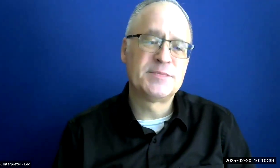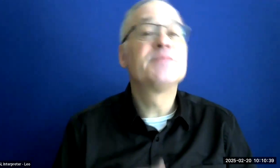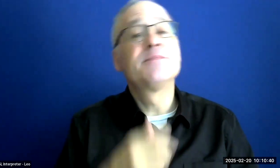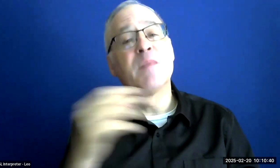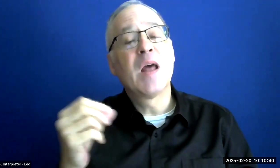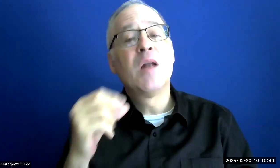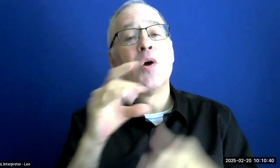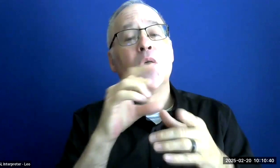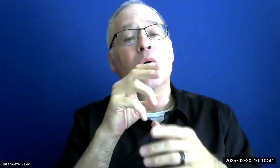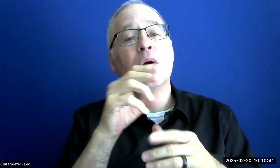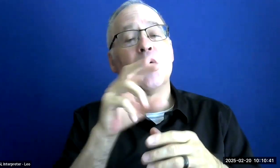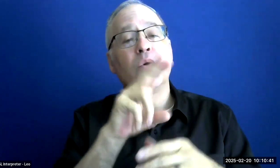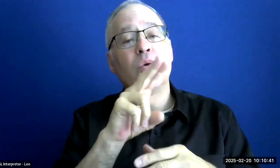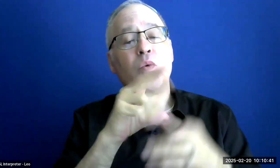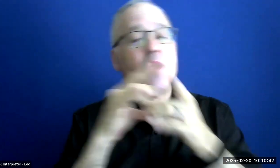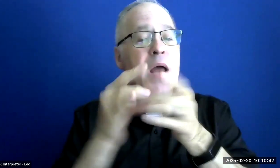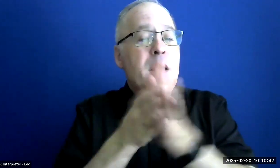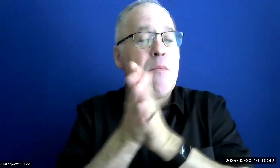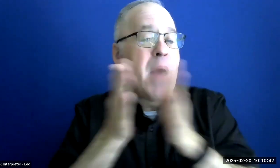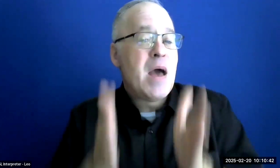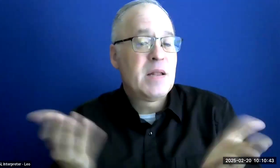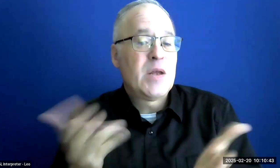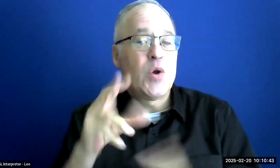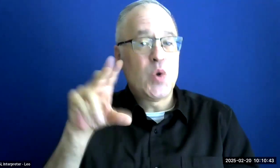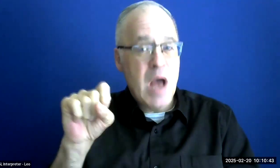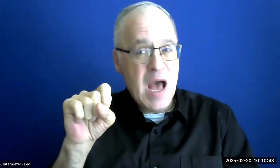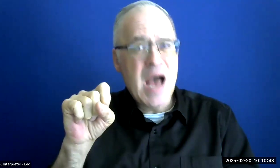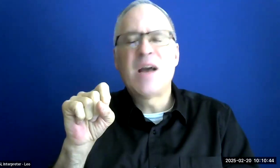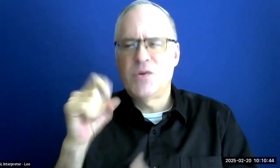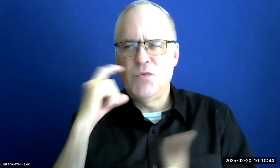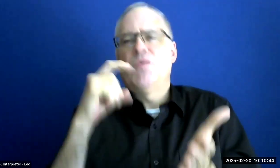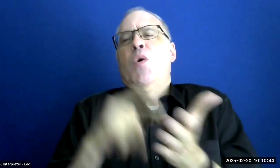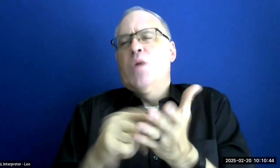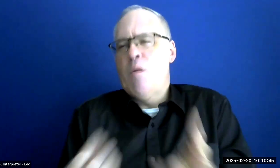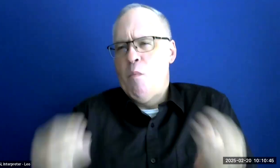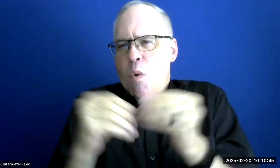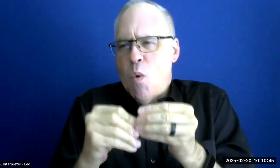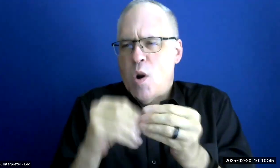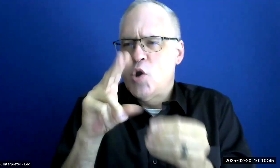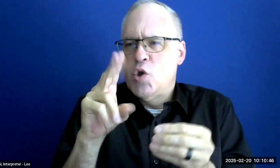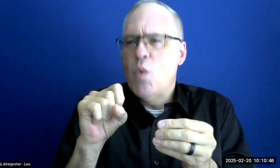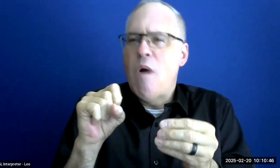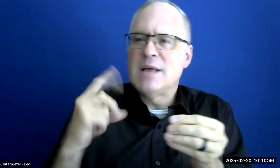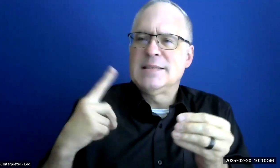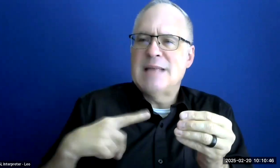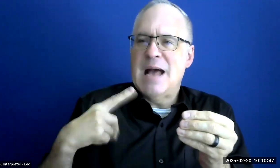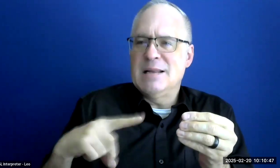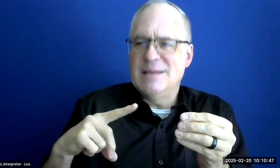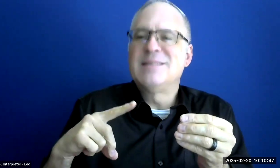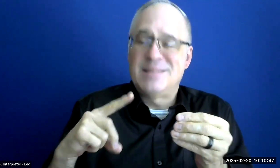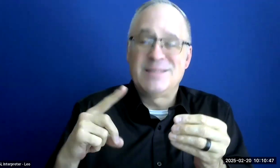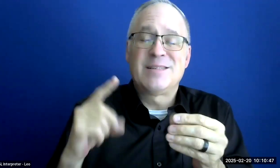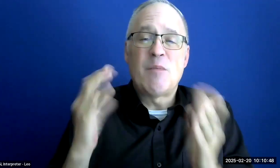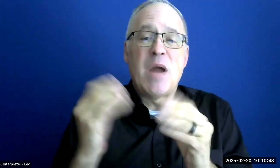are often proportionally overrepresented on denomination-wide bodies. With less than half the global